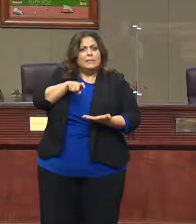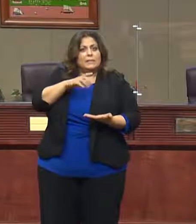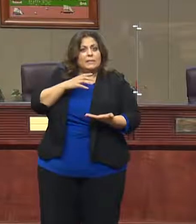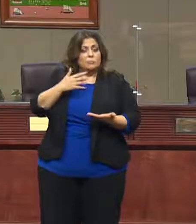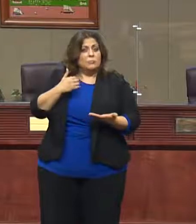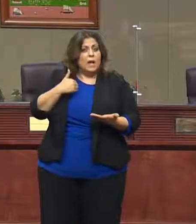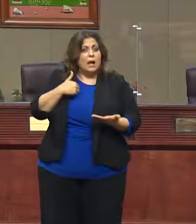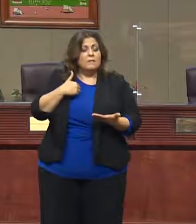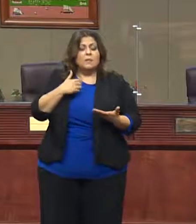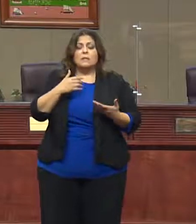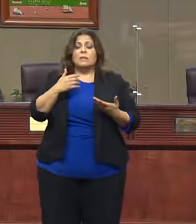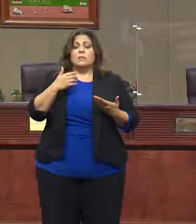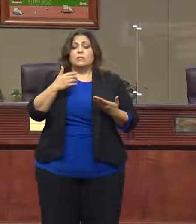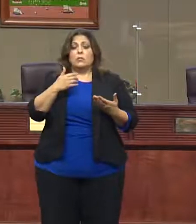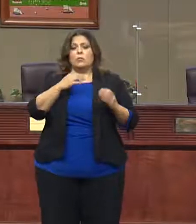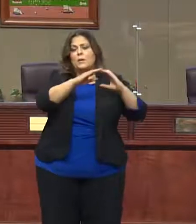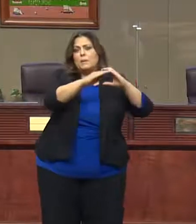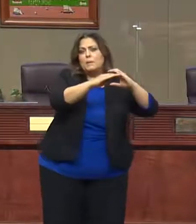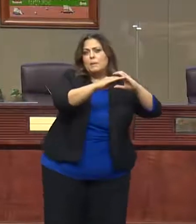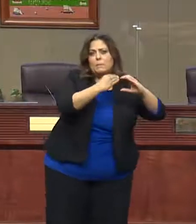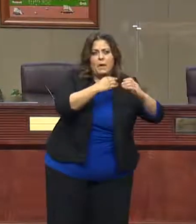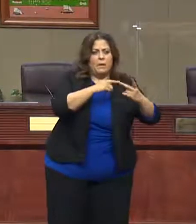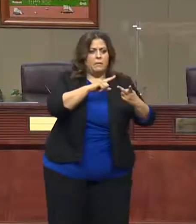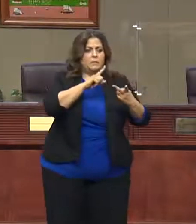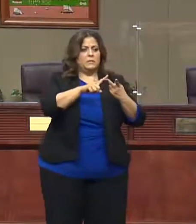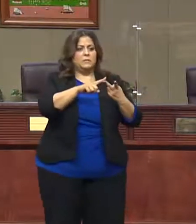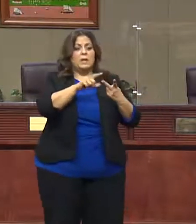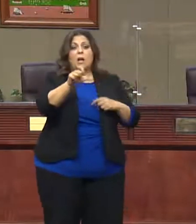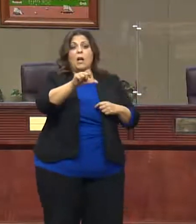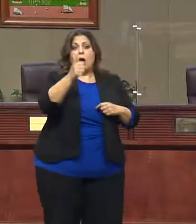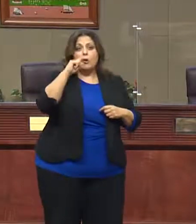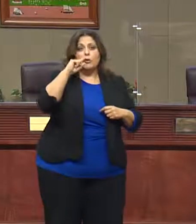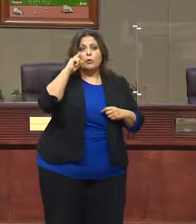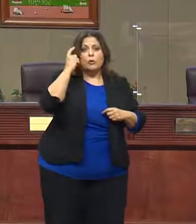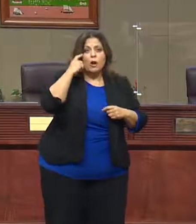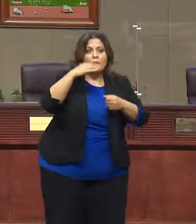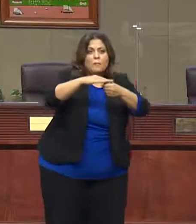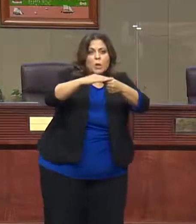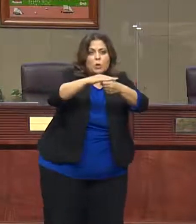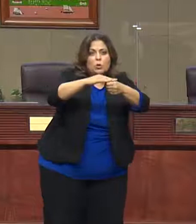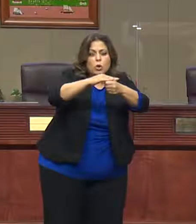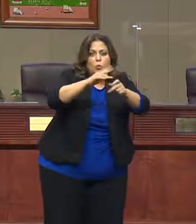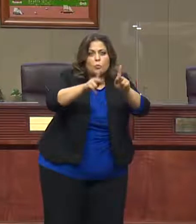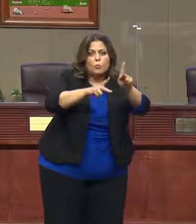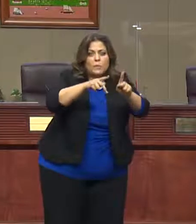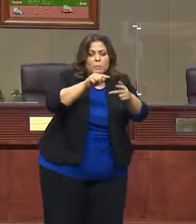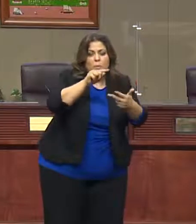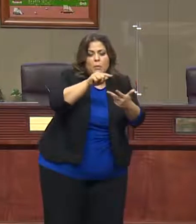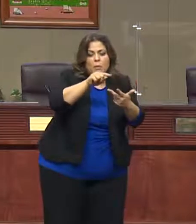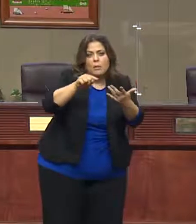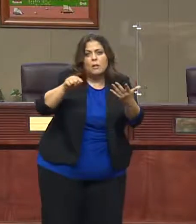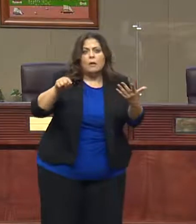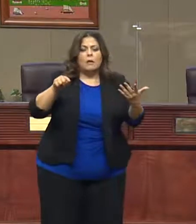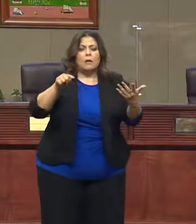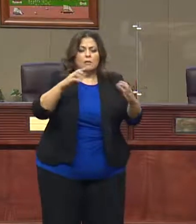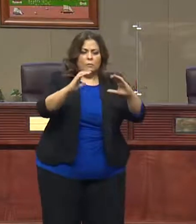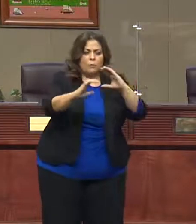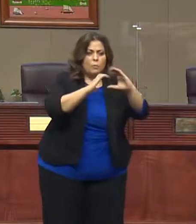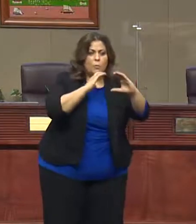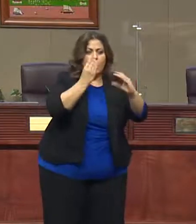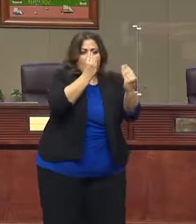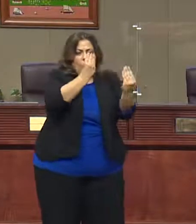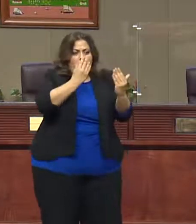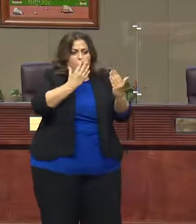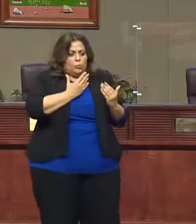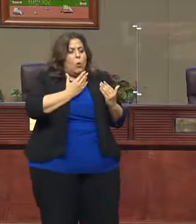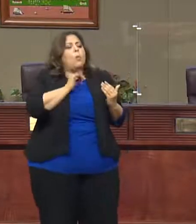from emails, other elected officials, or other trusted sources in the community who communicate with us. So this